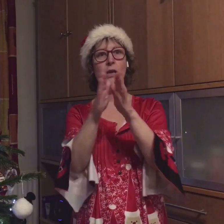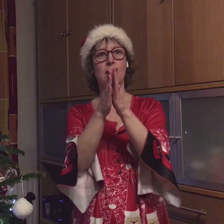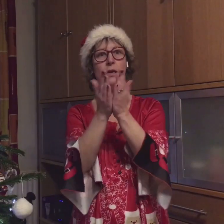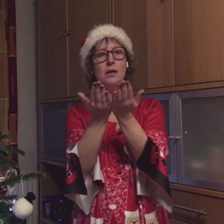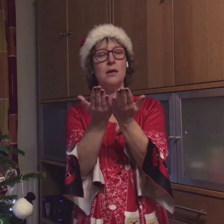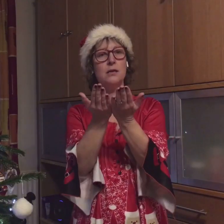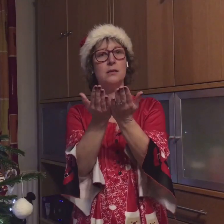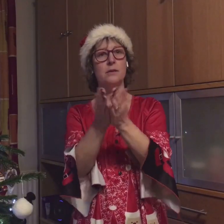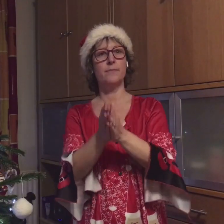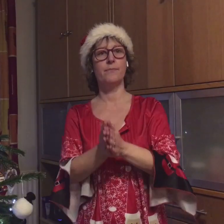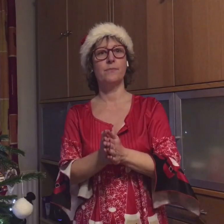card.